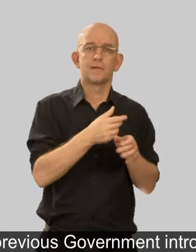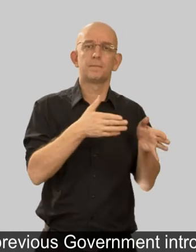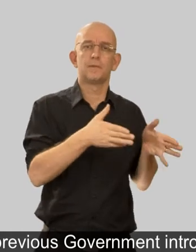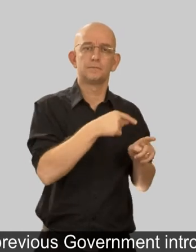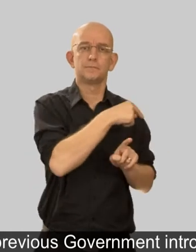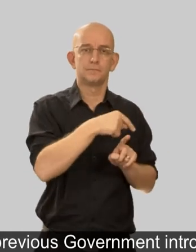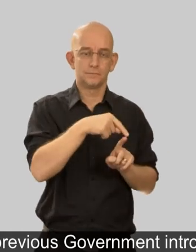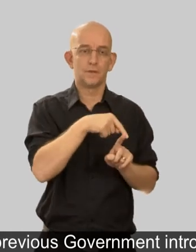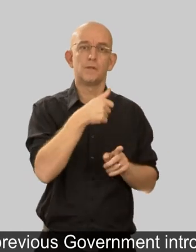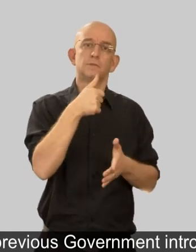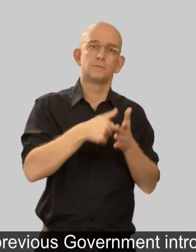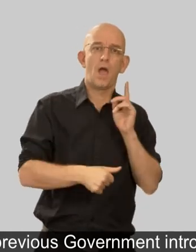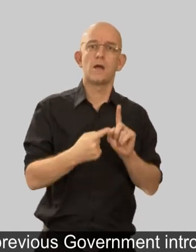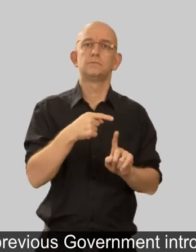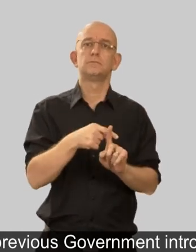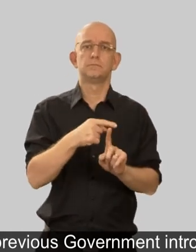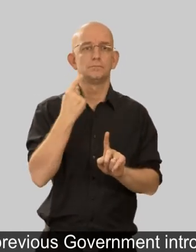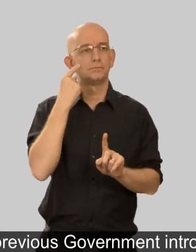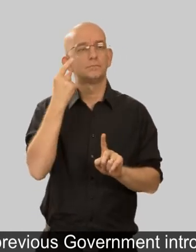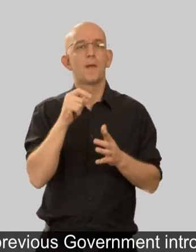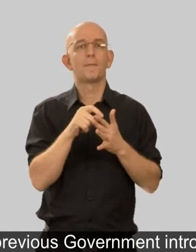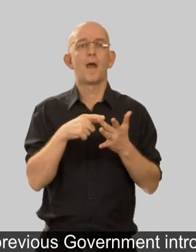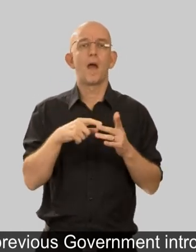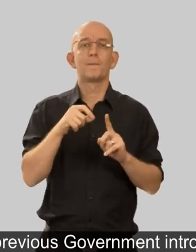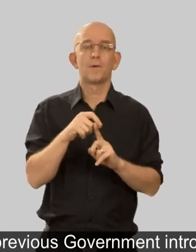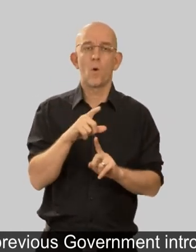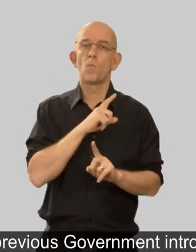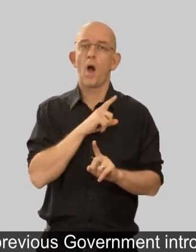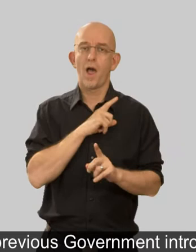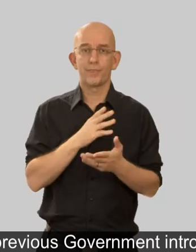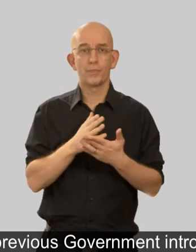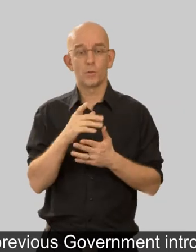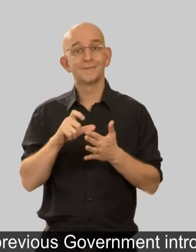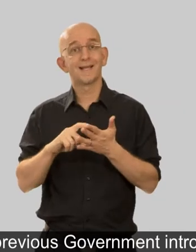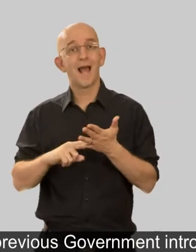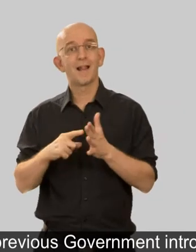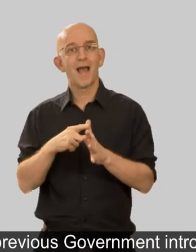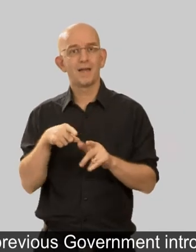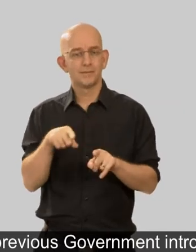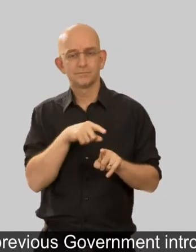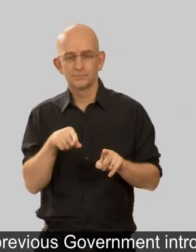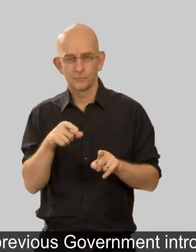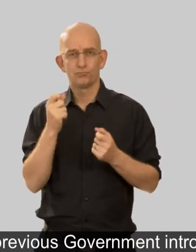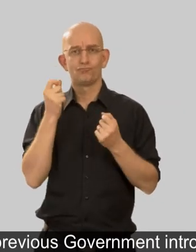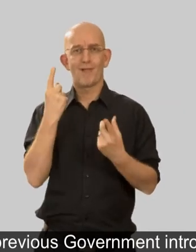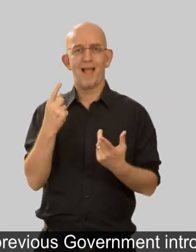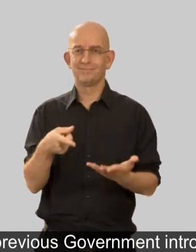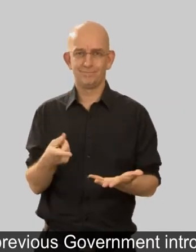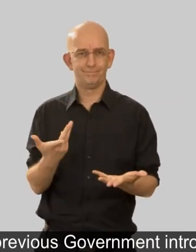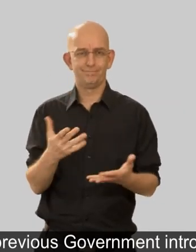The previous government introduced PIP because DLA was no longer in step with the needs